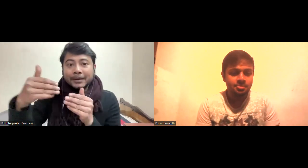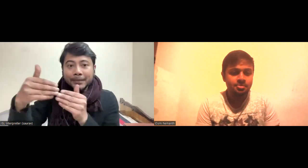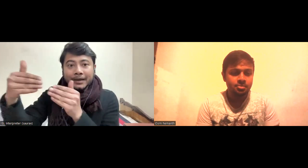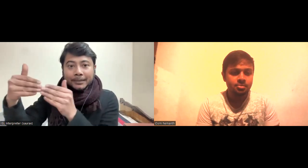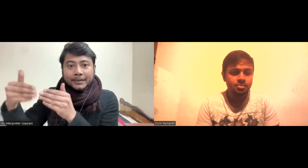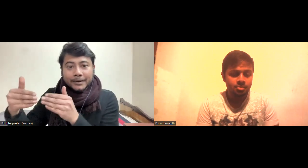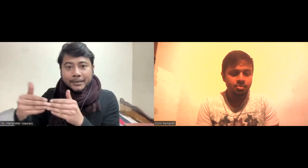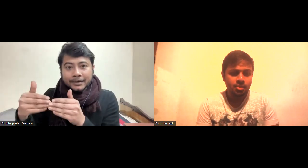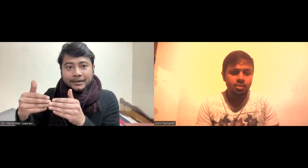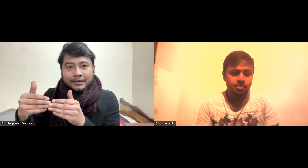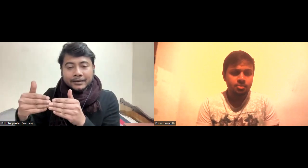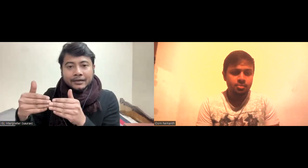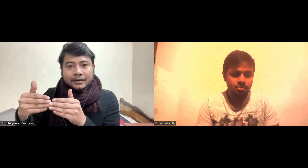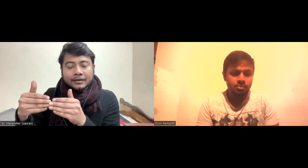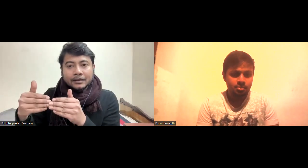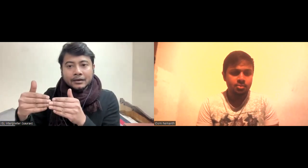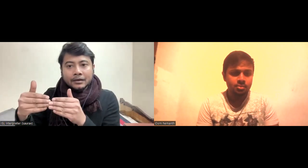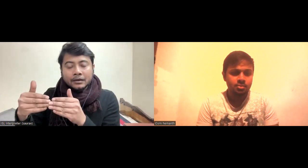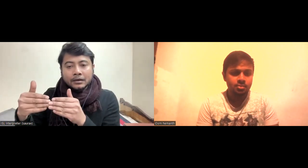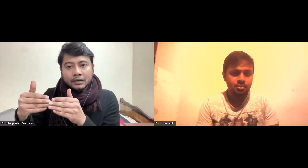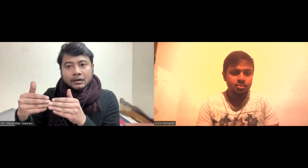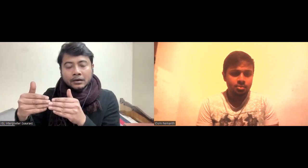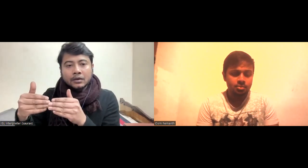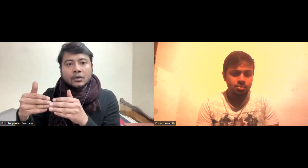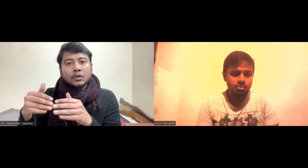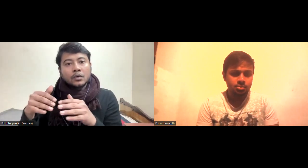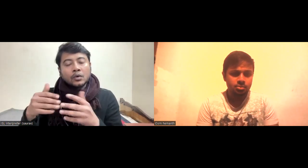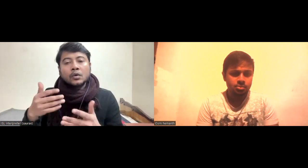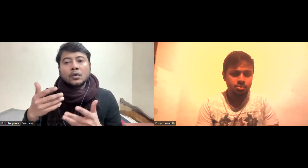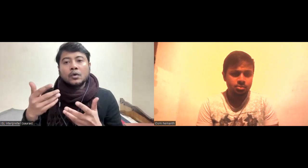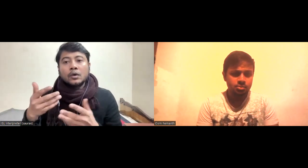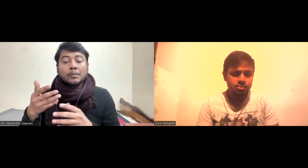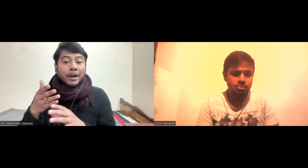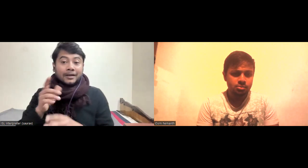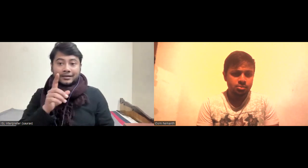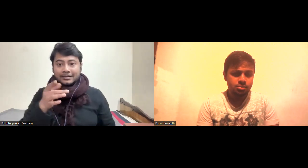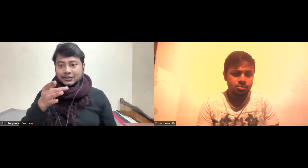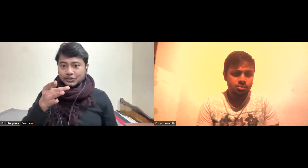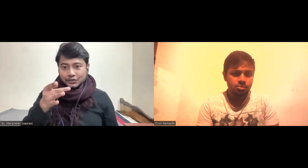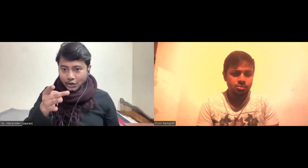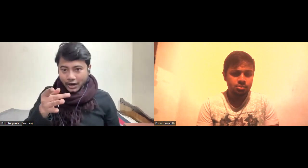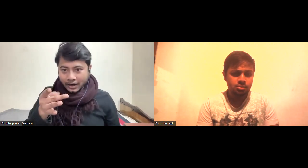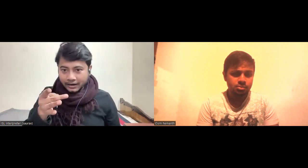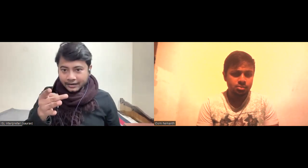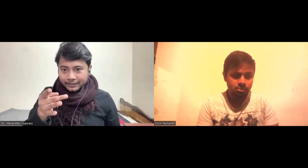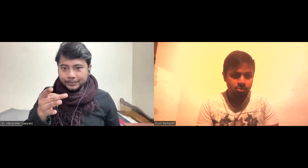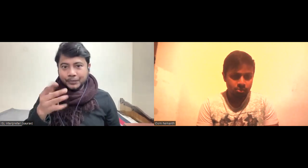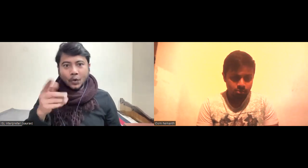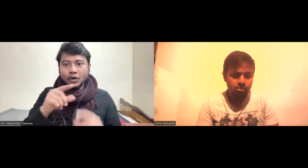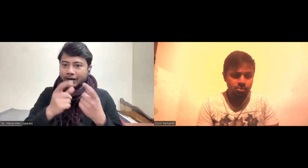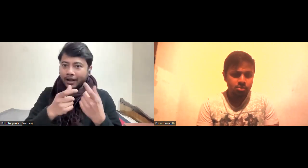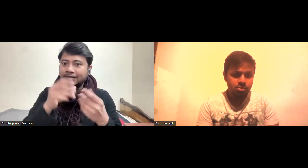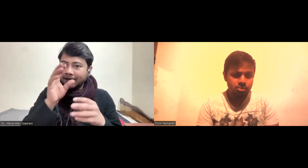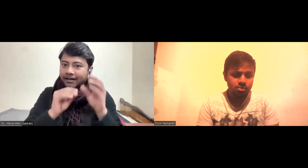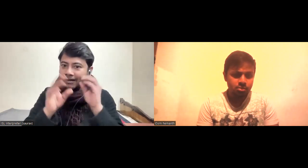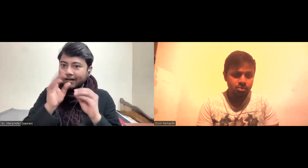effort to be positive. By chanting and by attending these classes, you will naturally become positive. You don't have to put